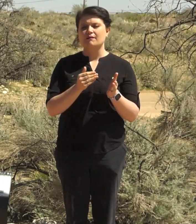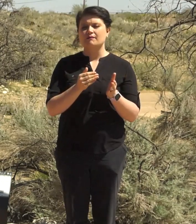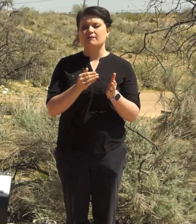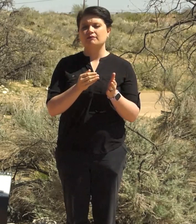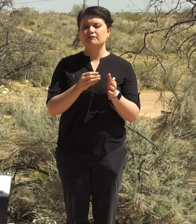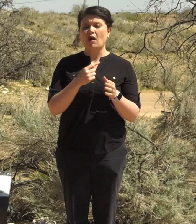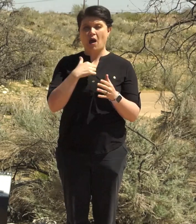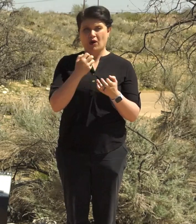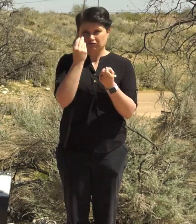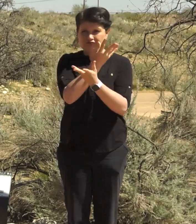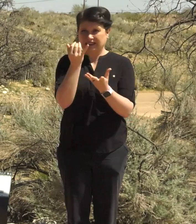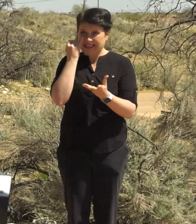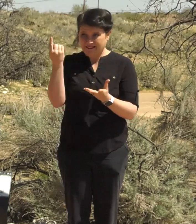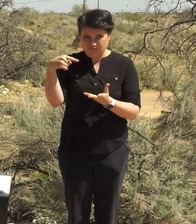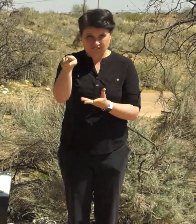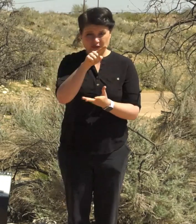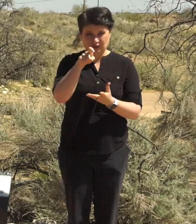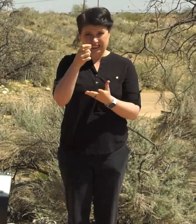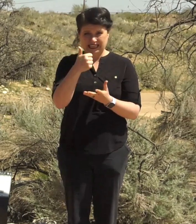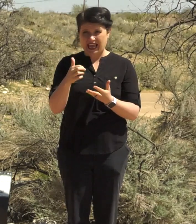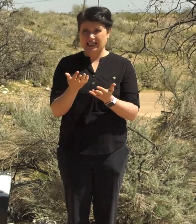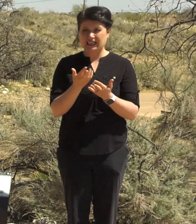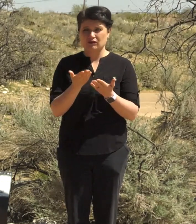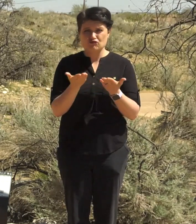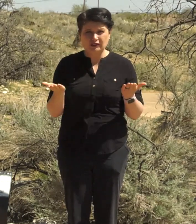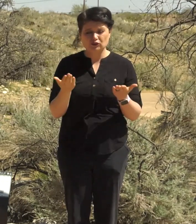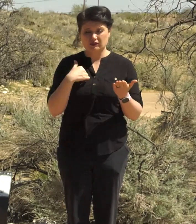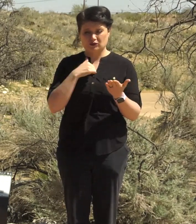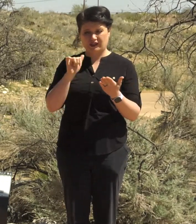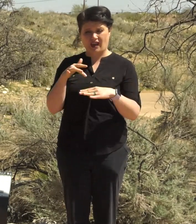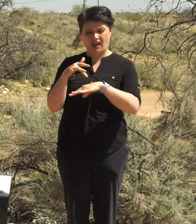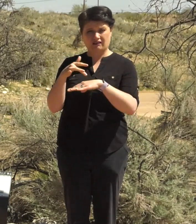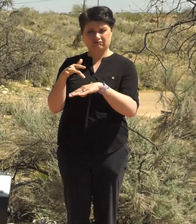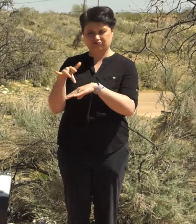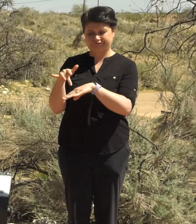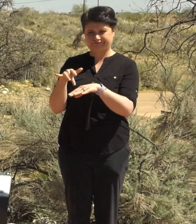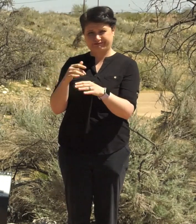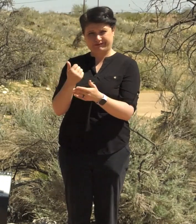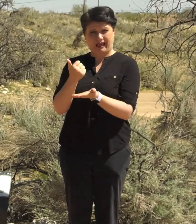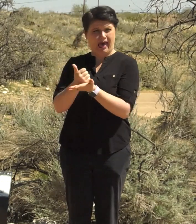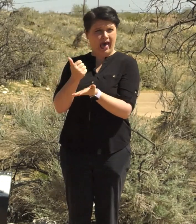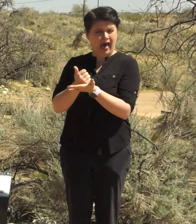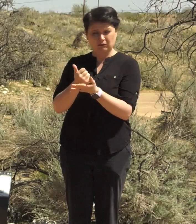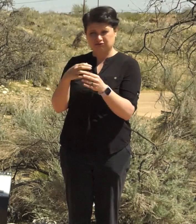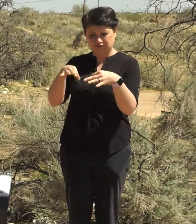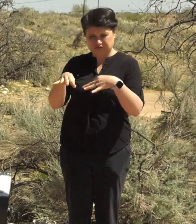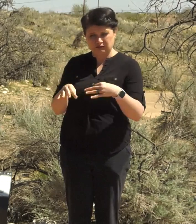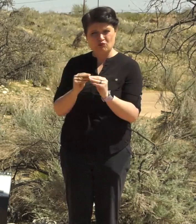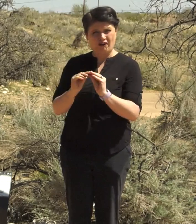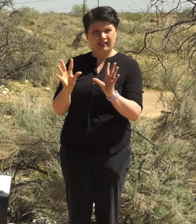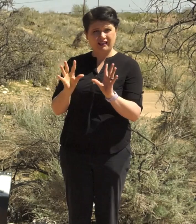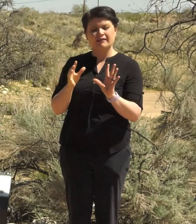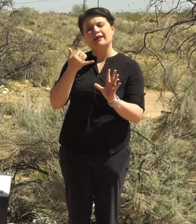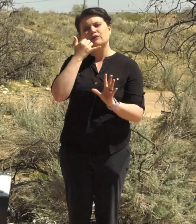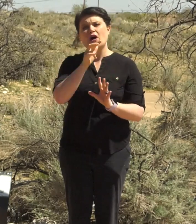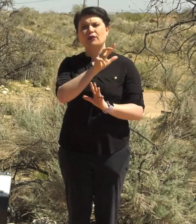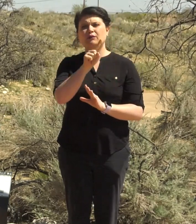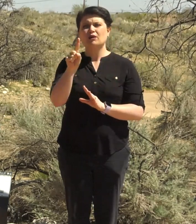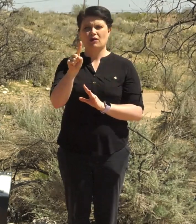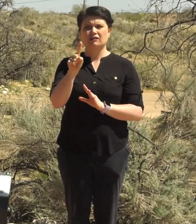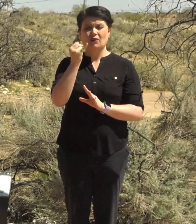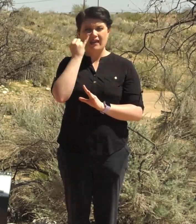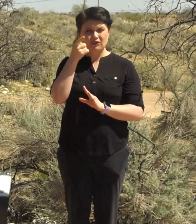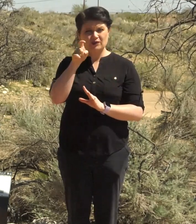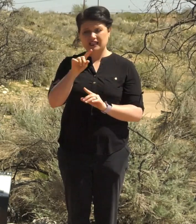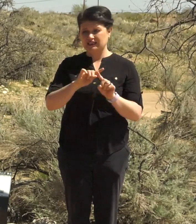do need any resources that the city can help you with, do call 311, and if you need those resources in